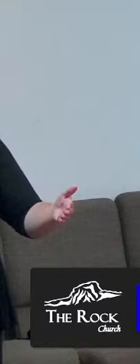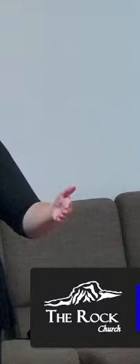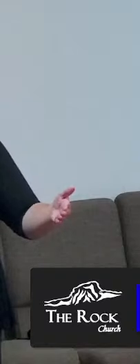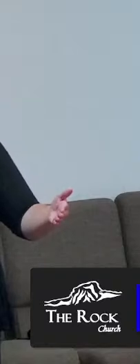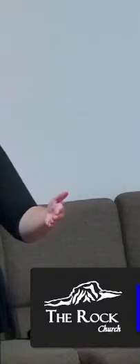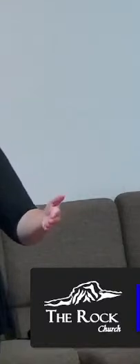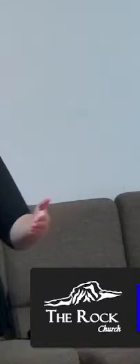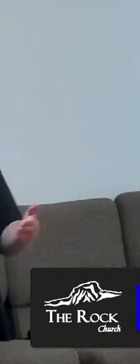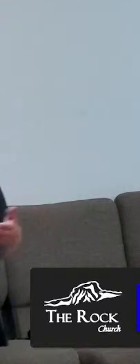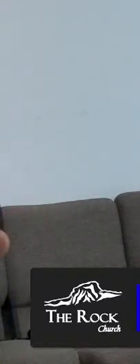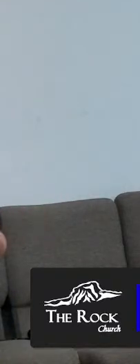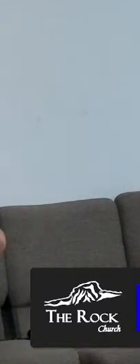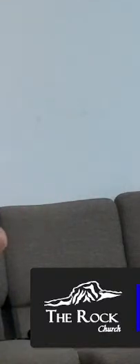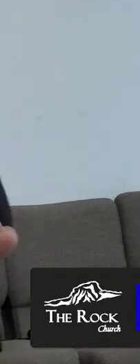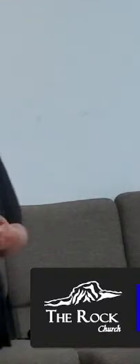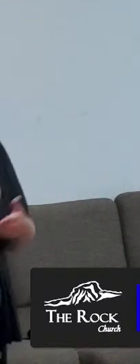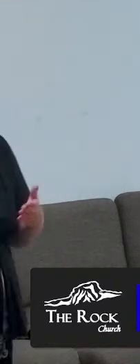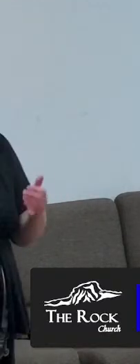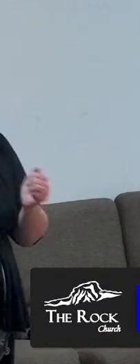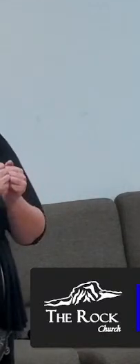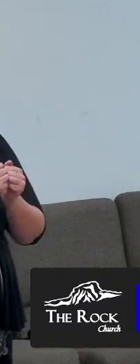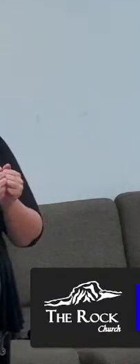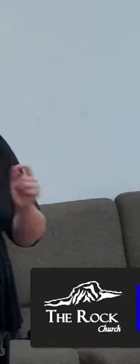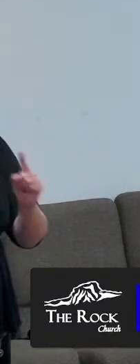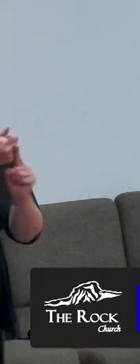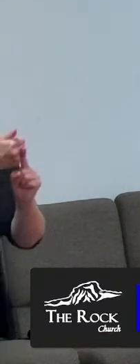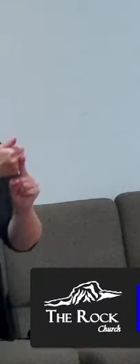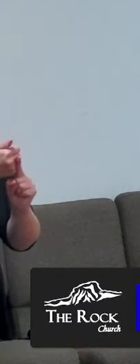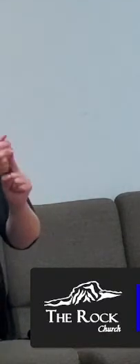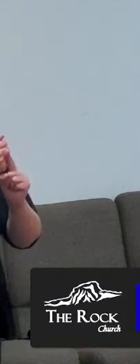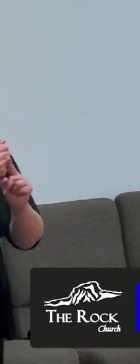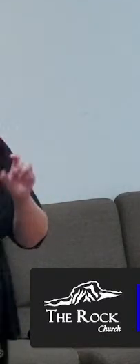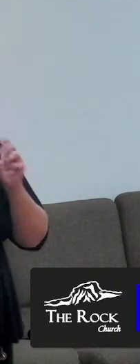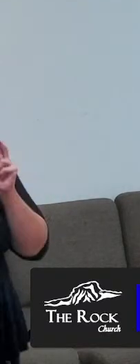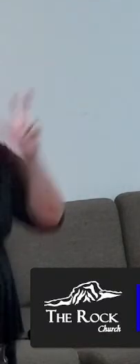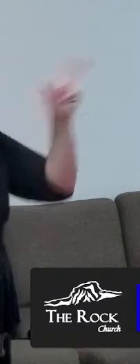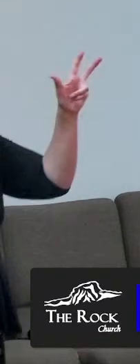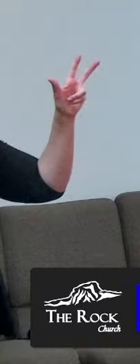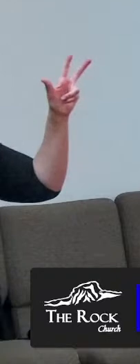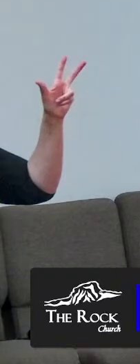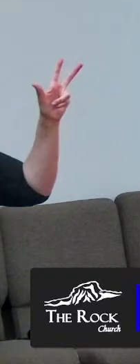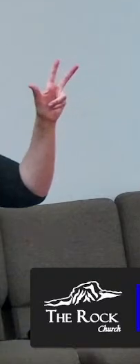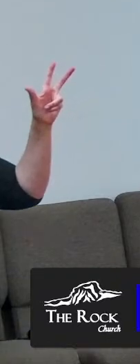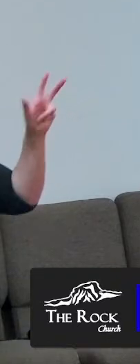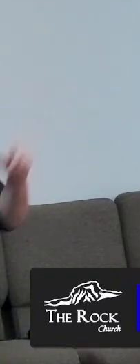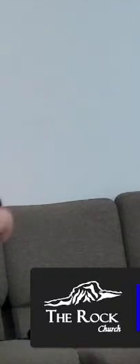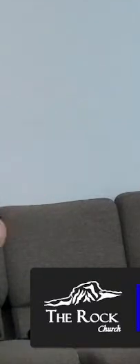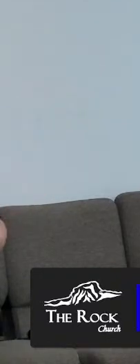It was an untainted shout. It was a pure shout.